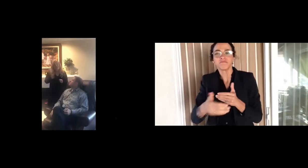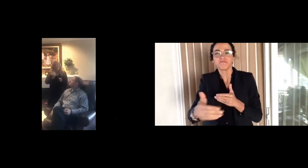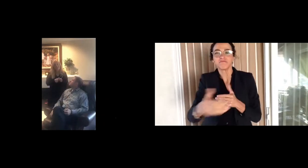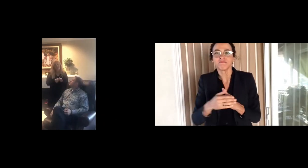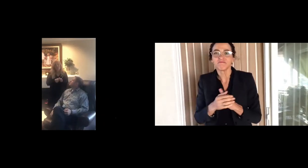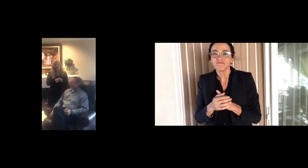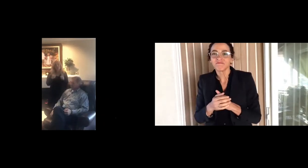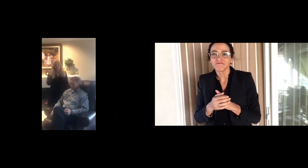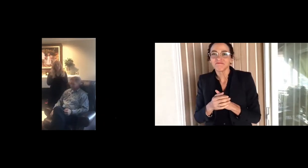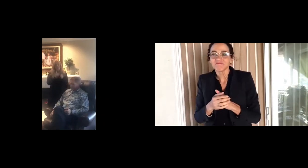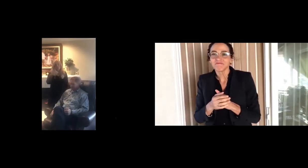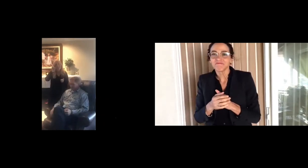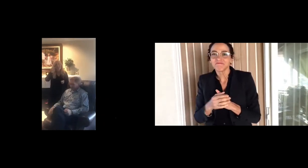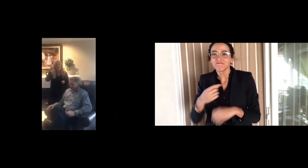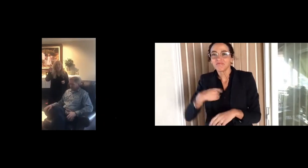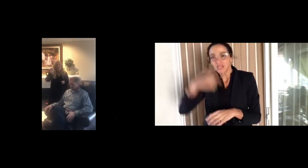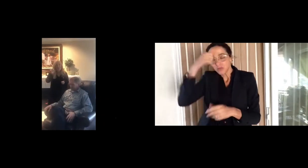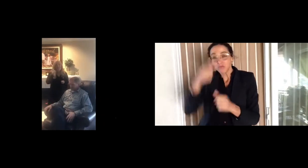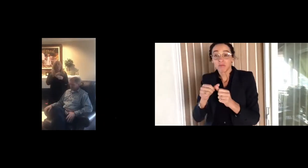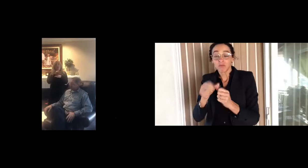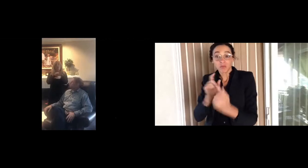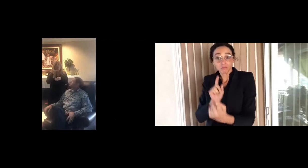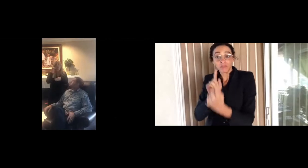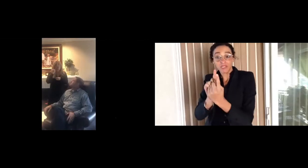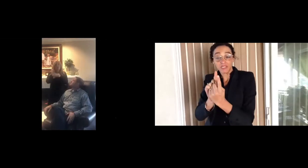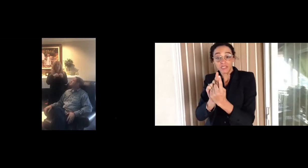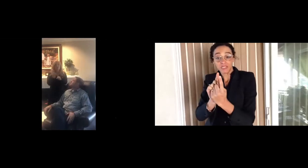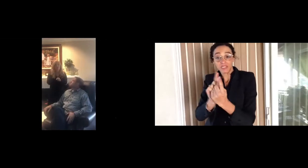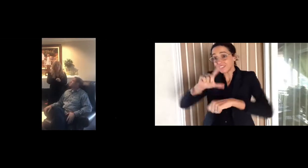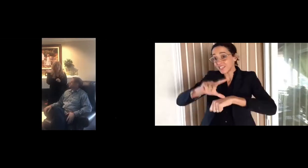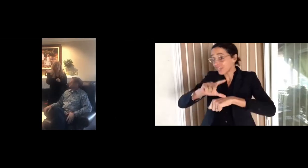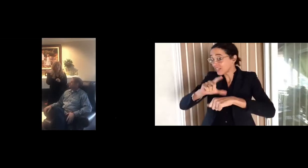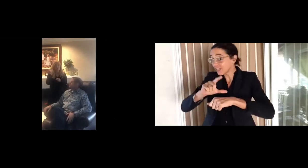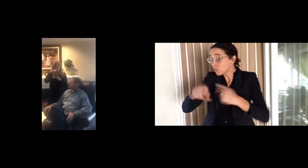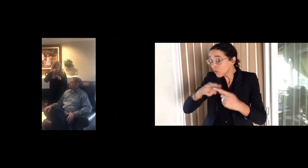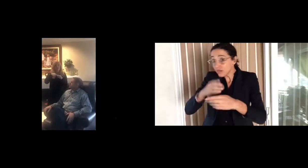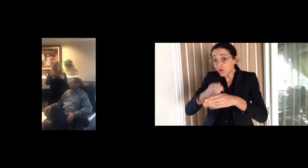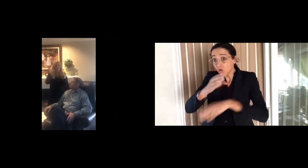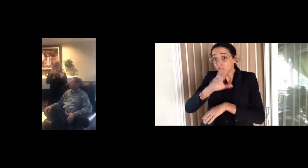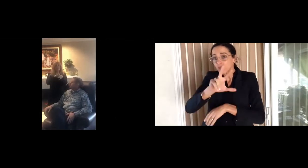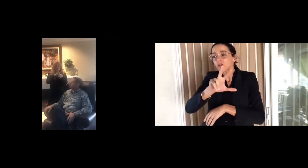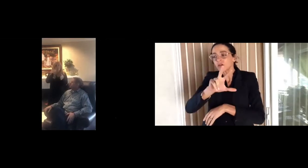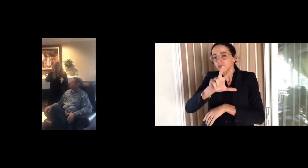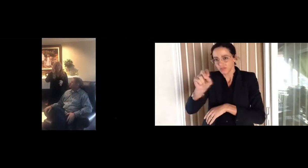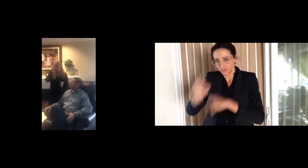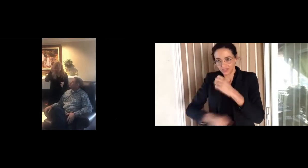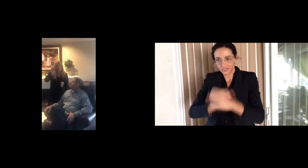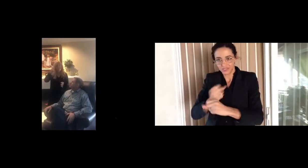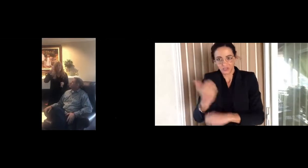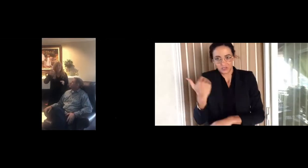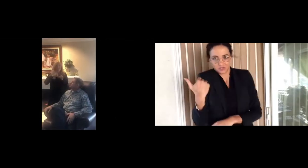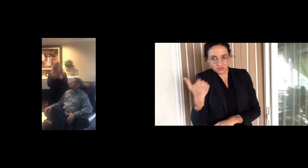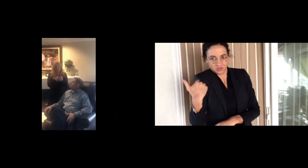I remember meeting Dan over 30 years ago when I joined the